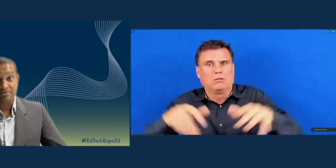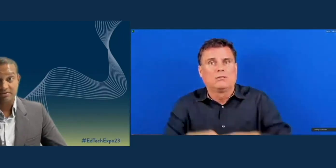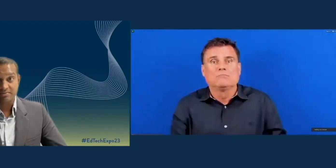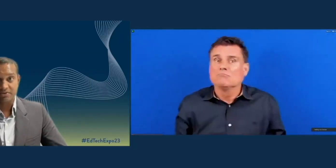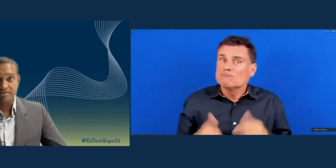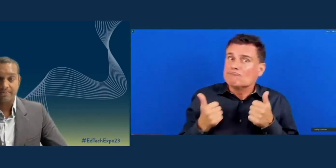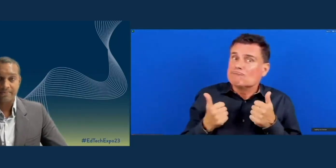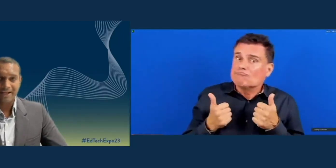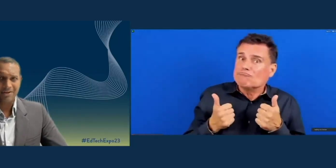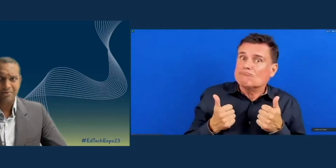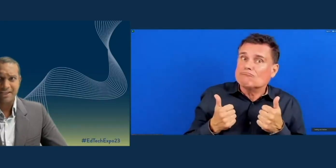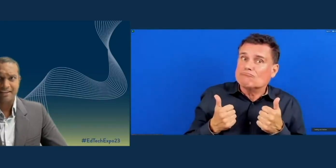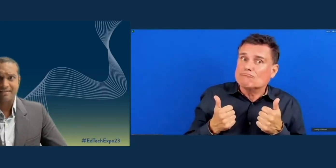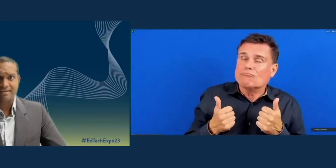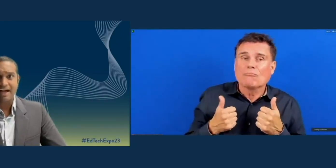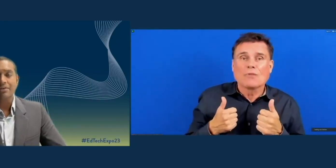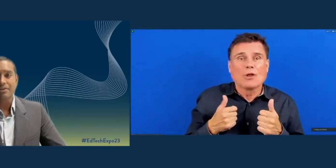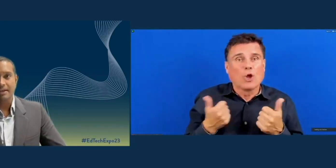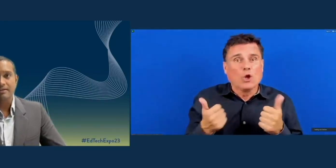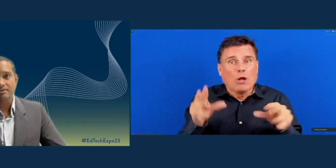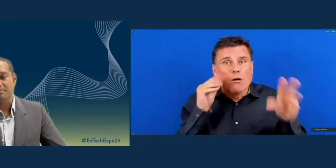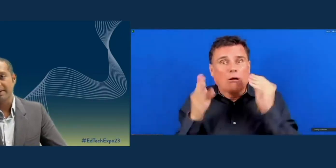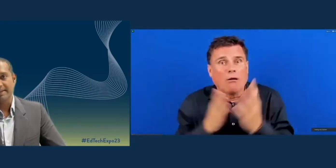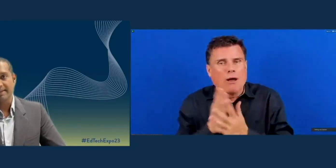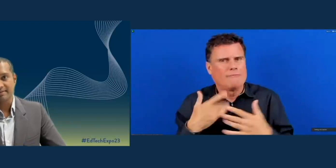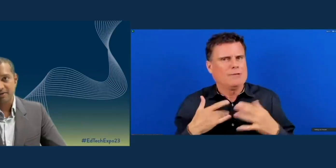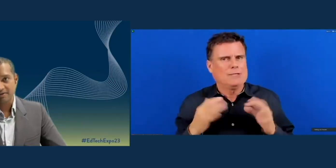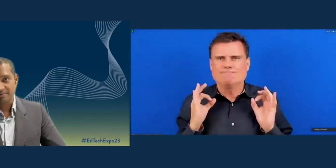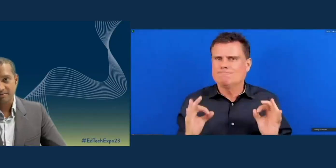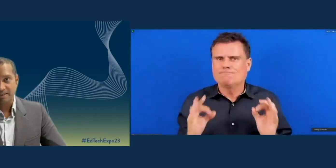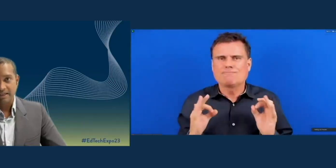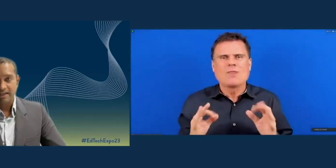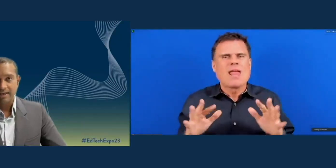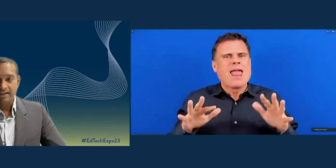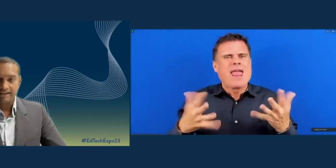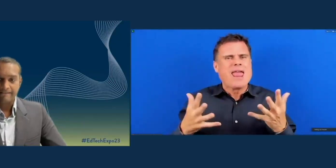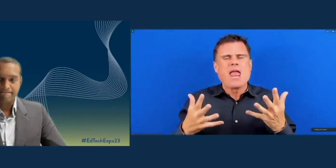us was distribution. How do we get this out there to as many kids as possible?